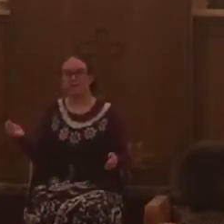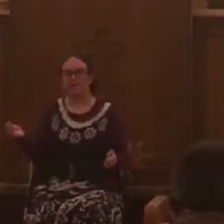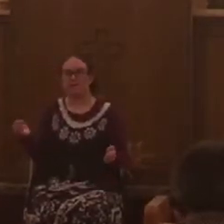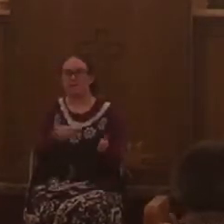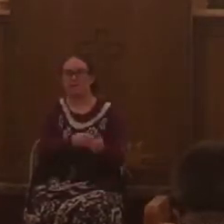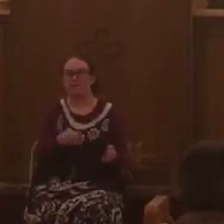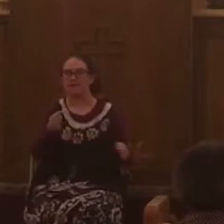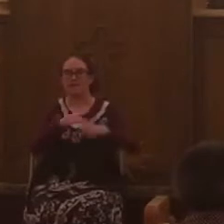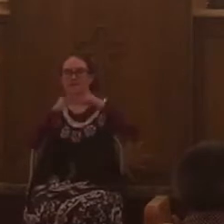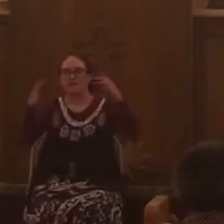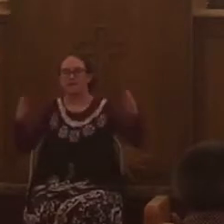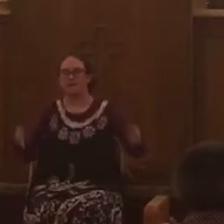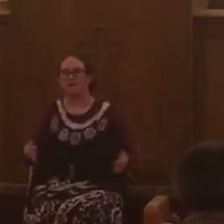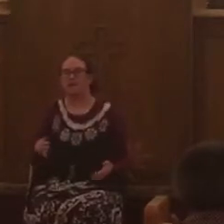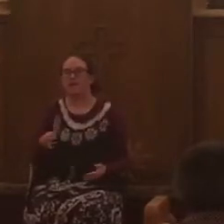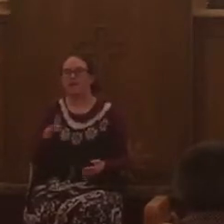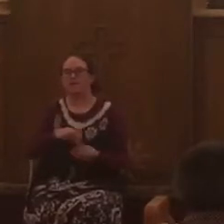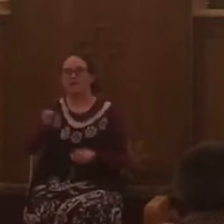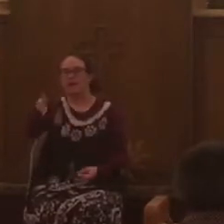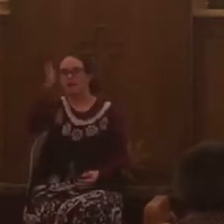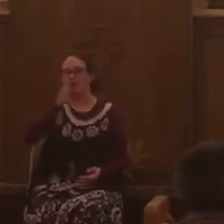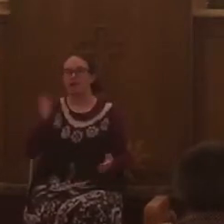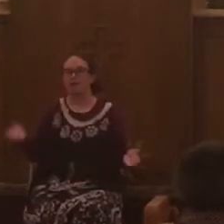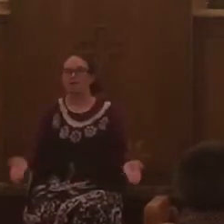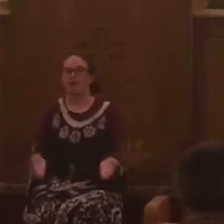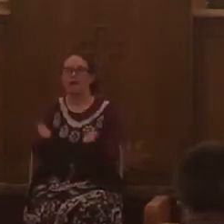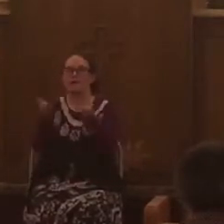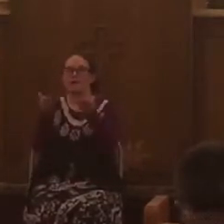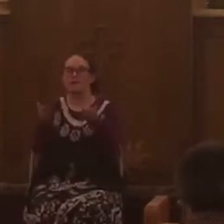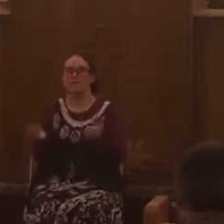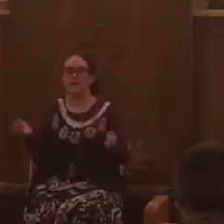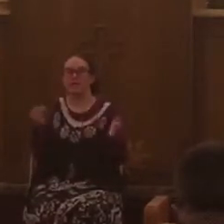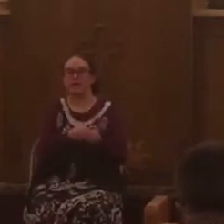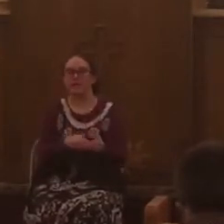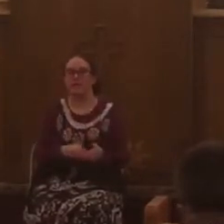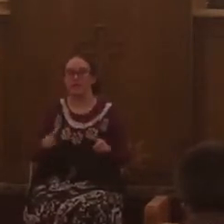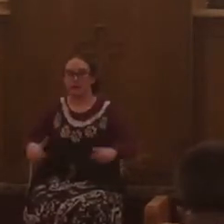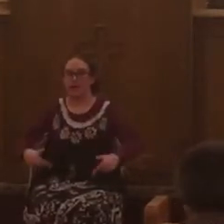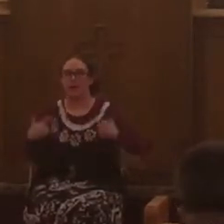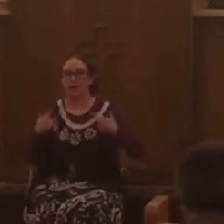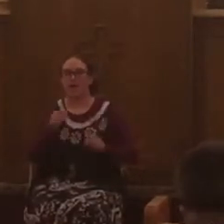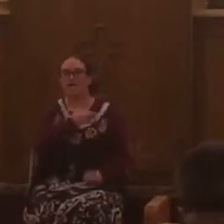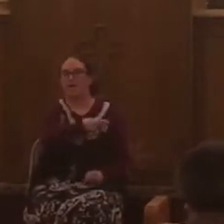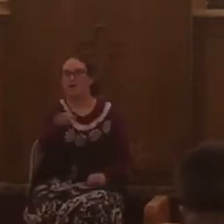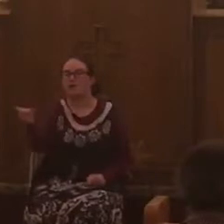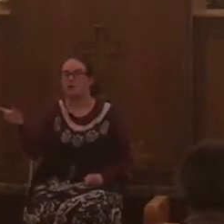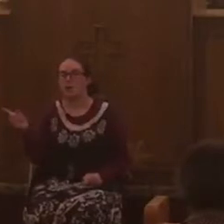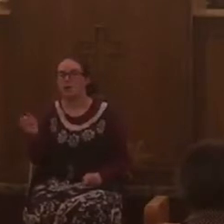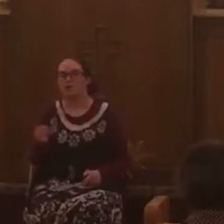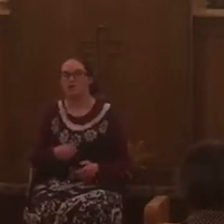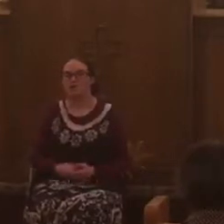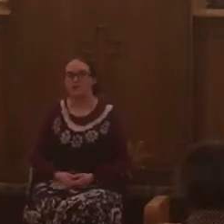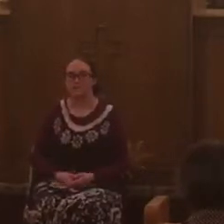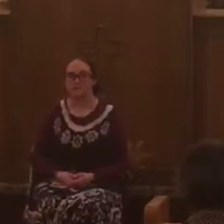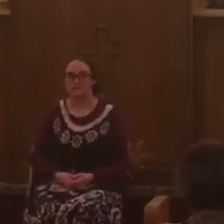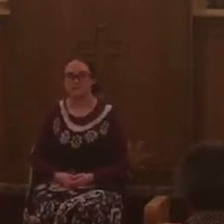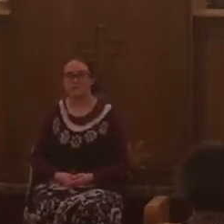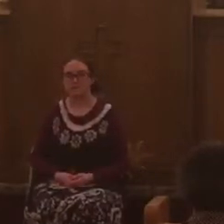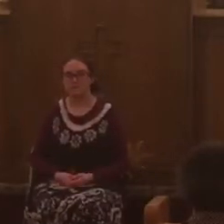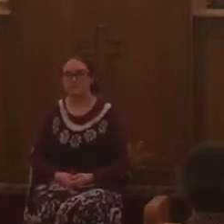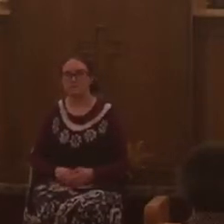filled me with the Holy Ghost, and when he did, he gave me power over all the powers of the enemy.